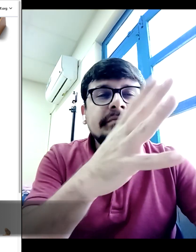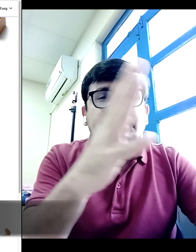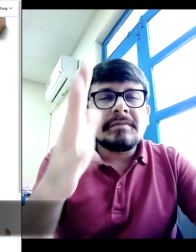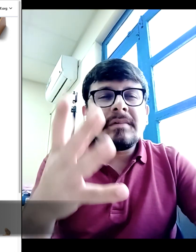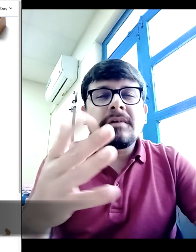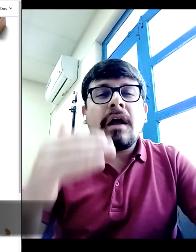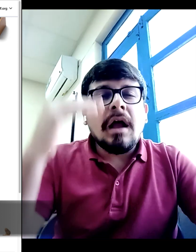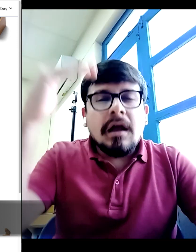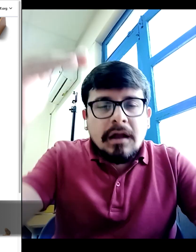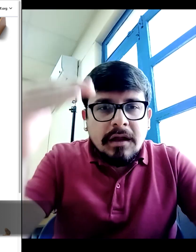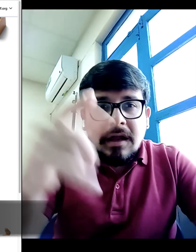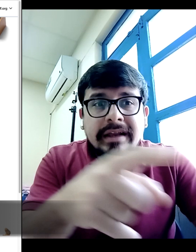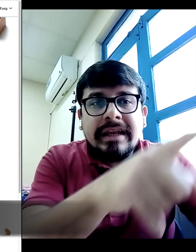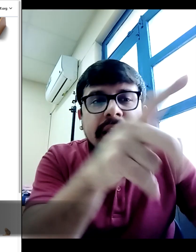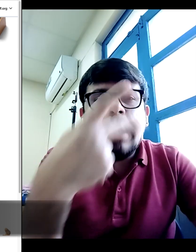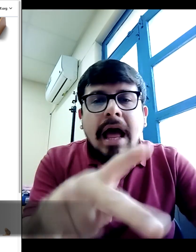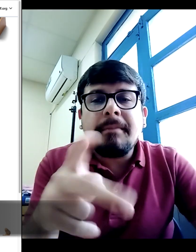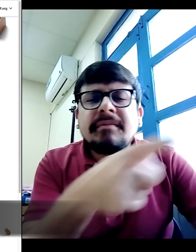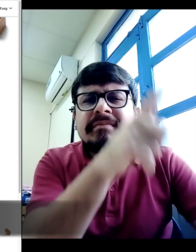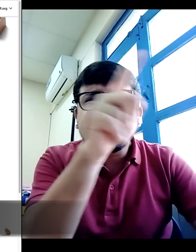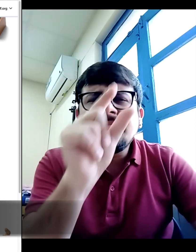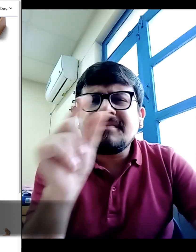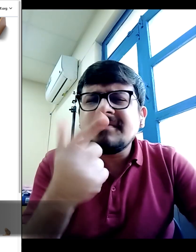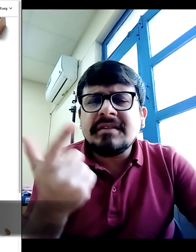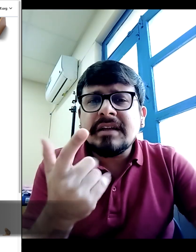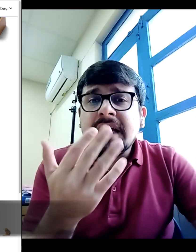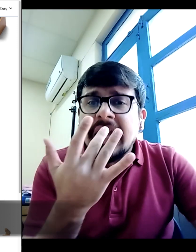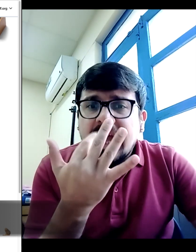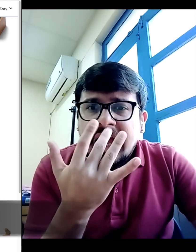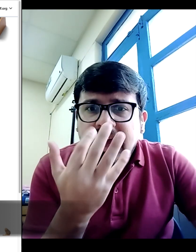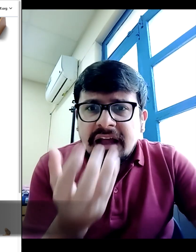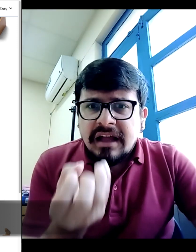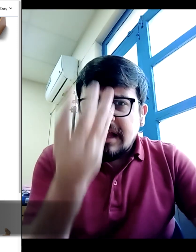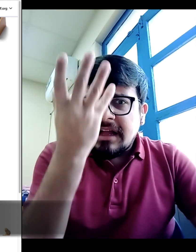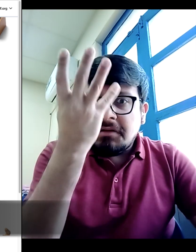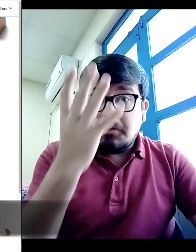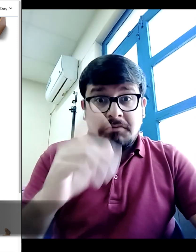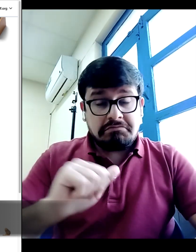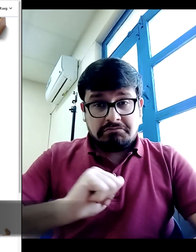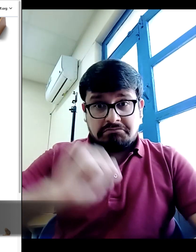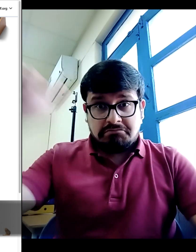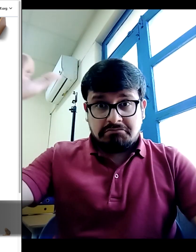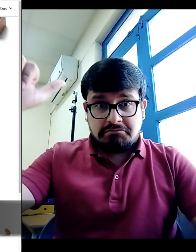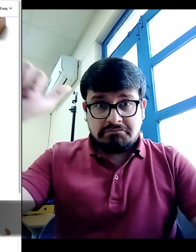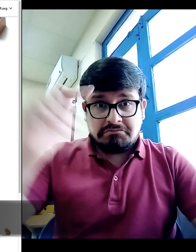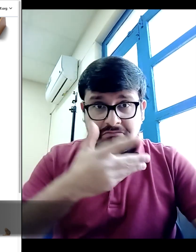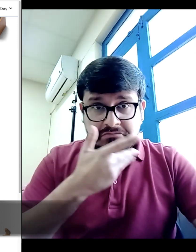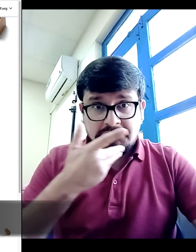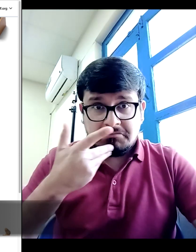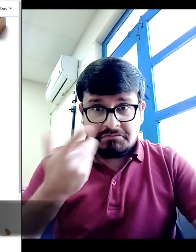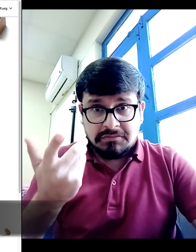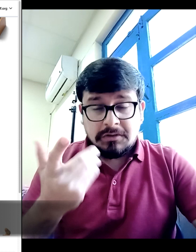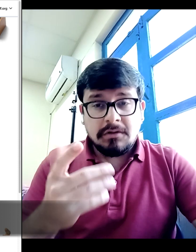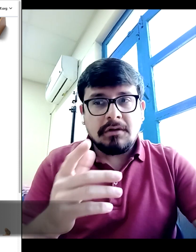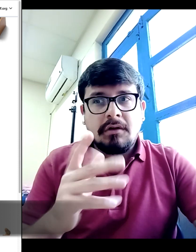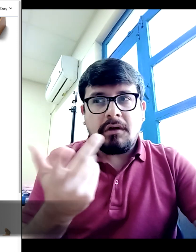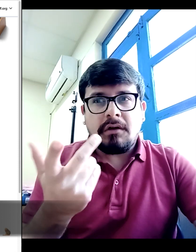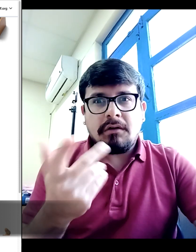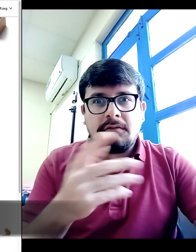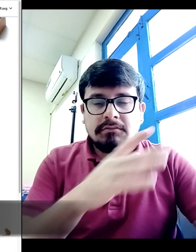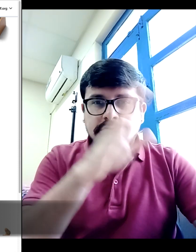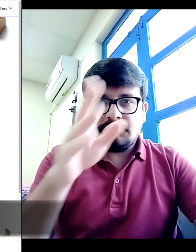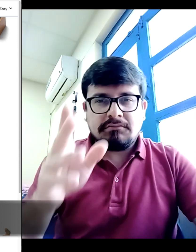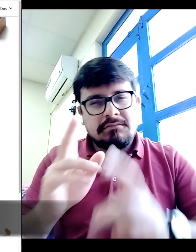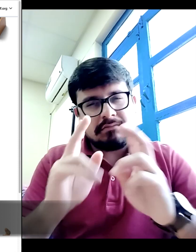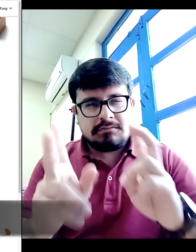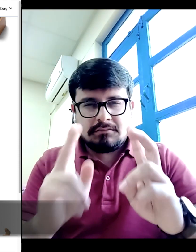Do you want it to be elegant? Do you want to be classic? Do you want to have a calm logo? Do